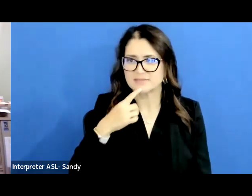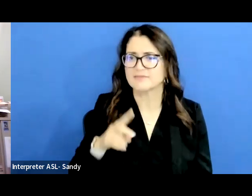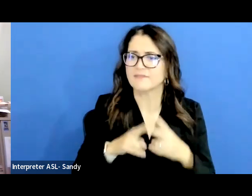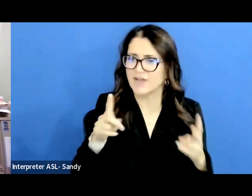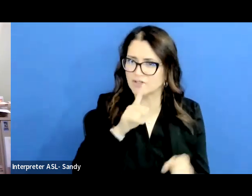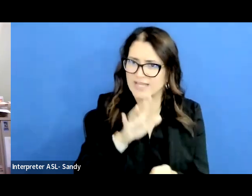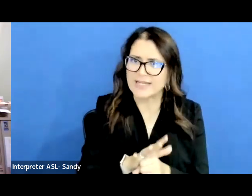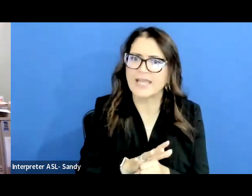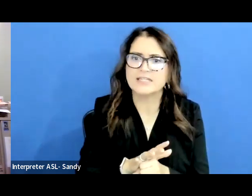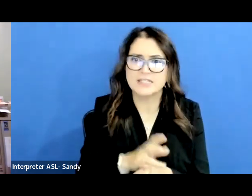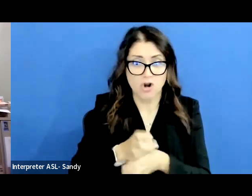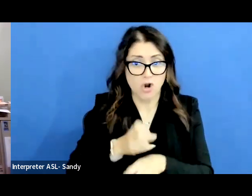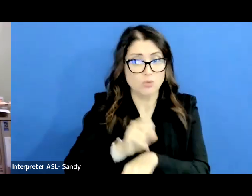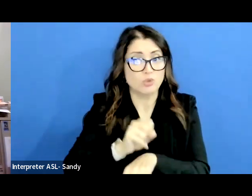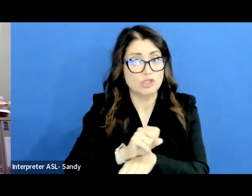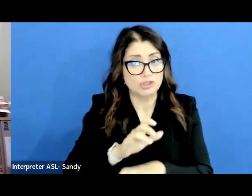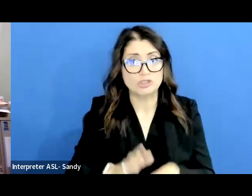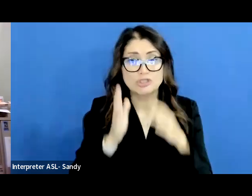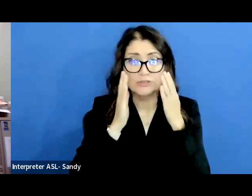dedicated and hard workers.